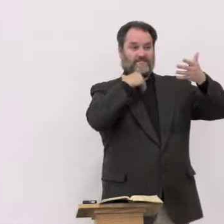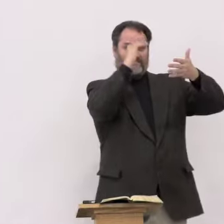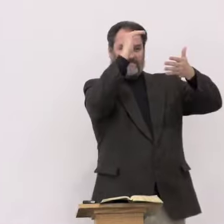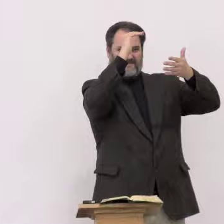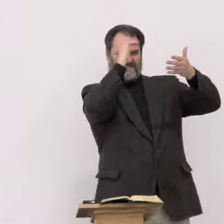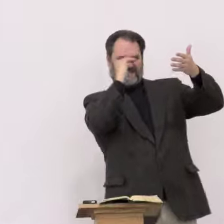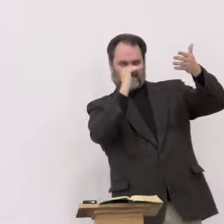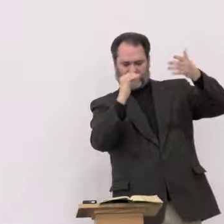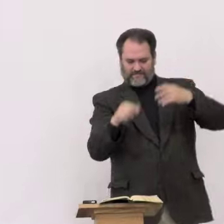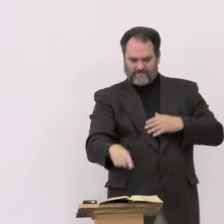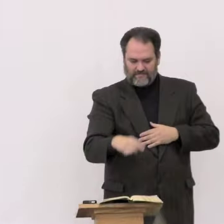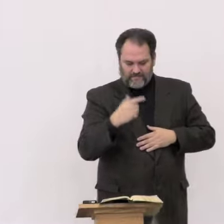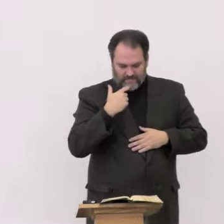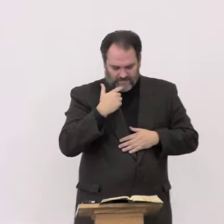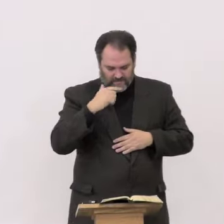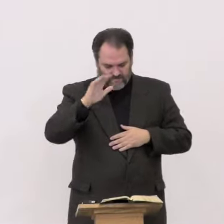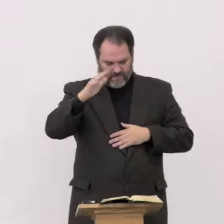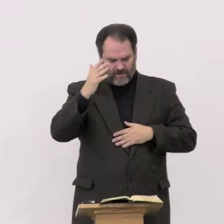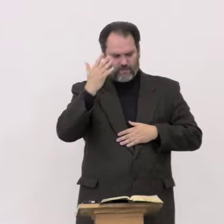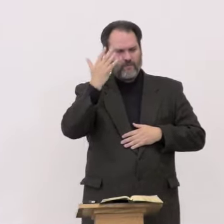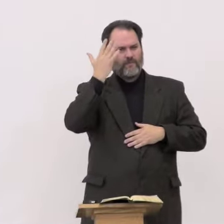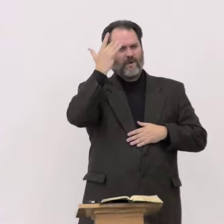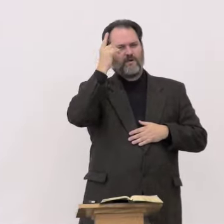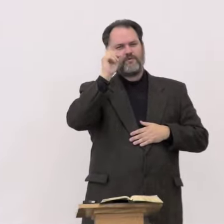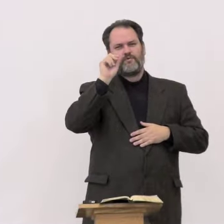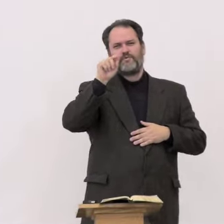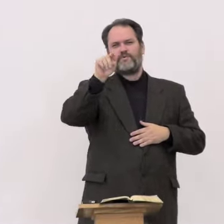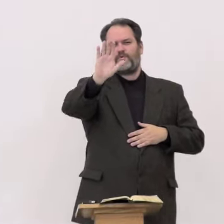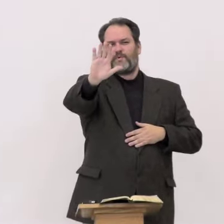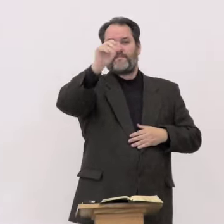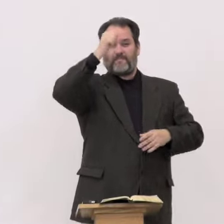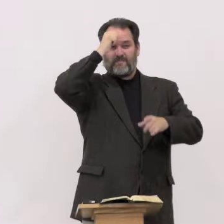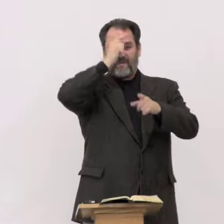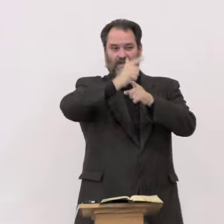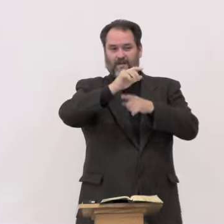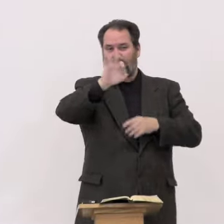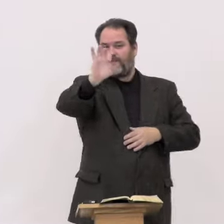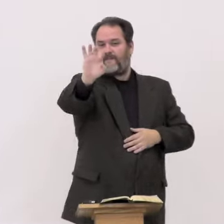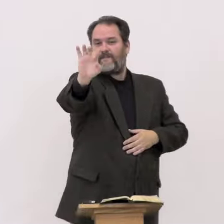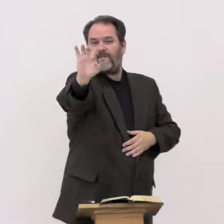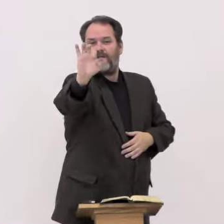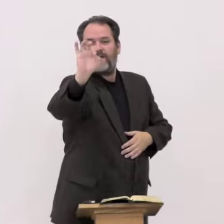And now we're going to go down. Why do your brother